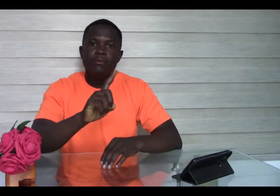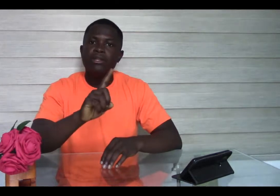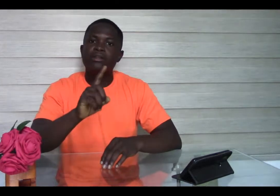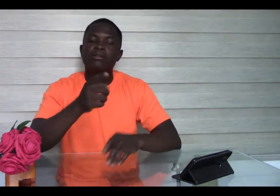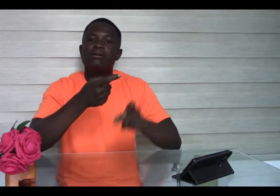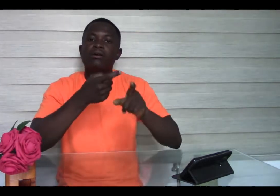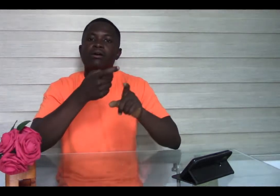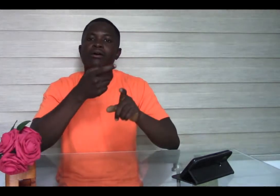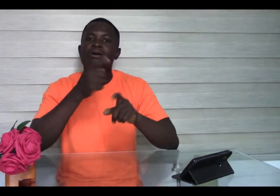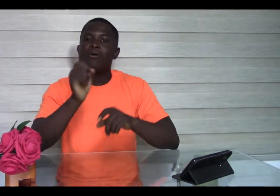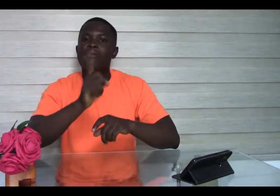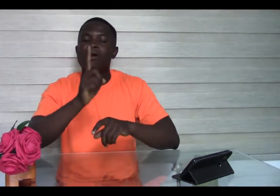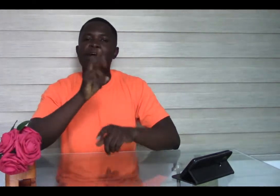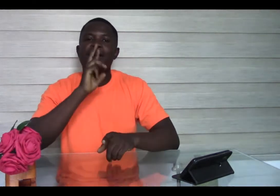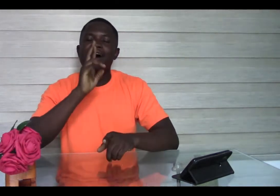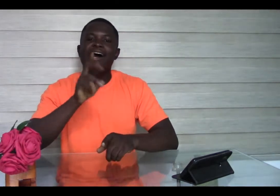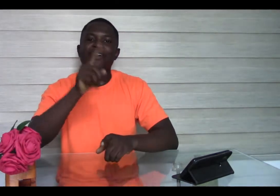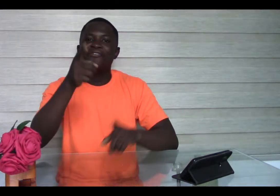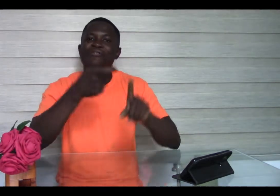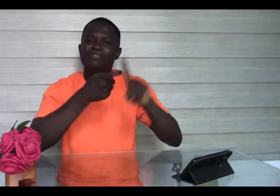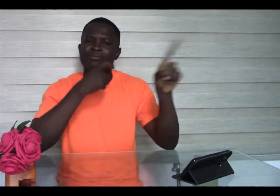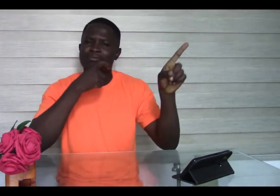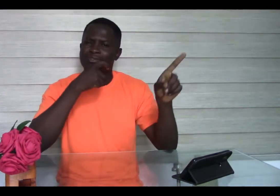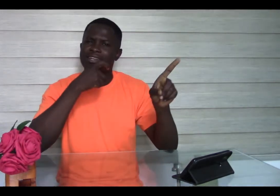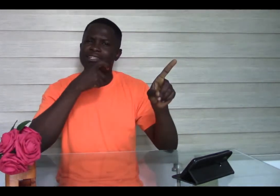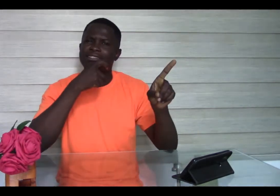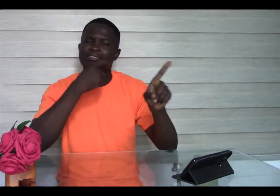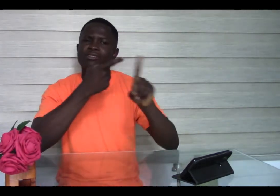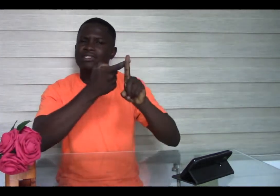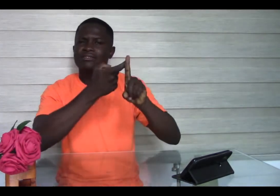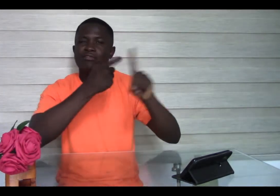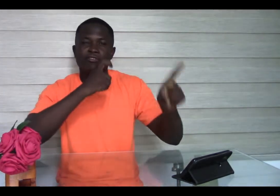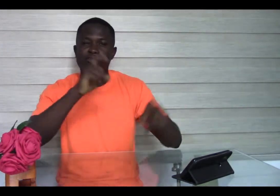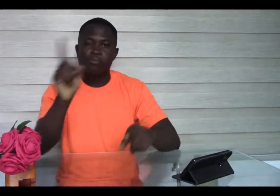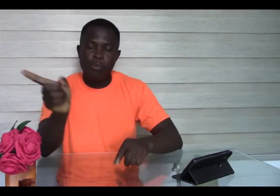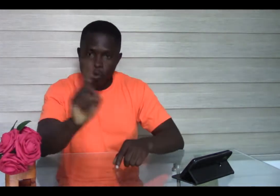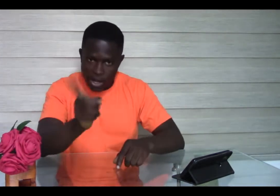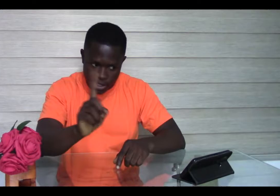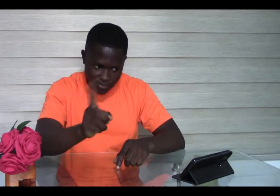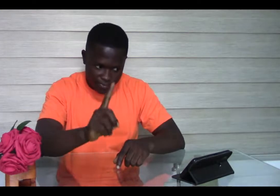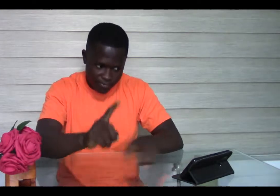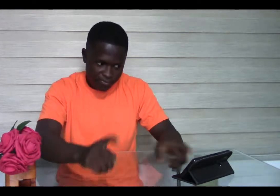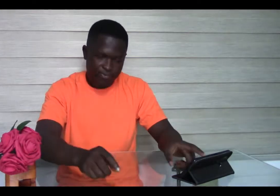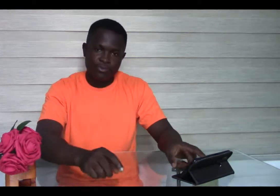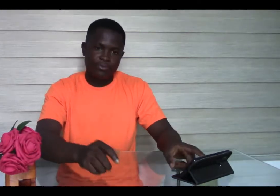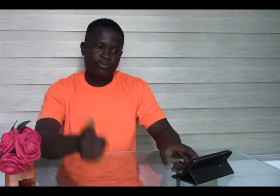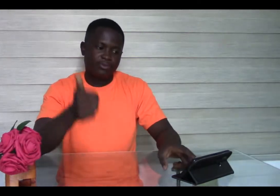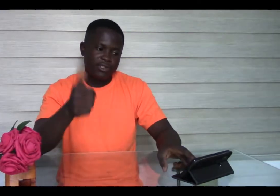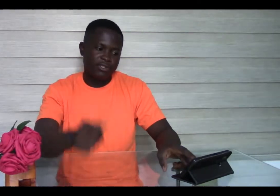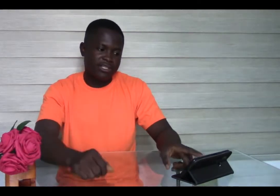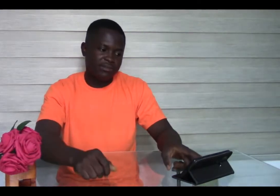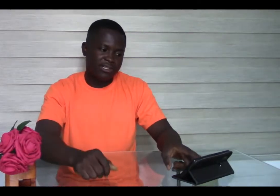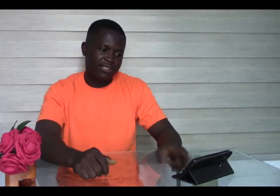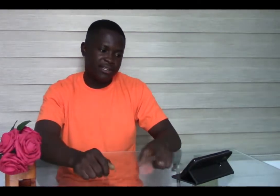Meaning, where are you from? You get it? So just from where? So let's see what she said.